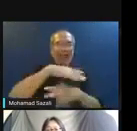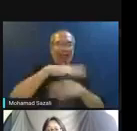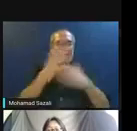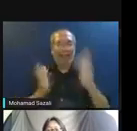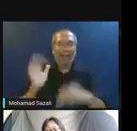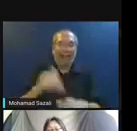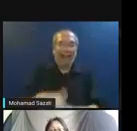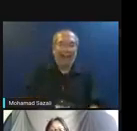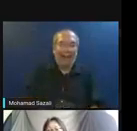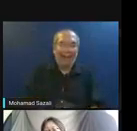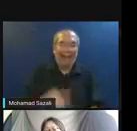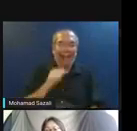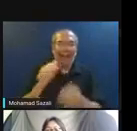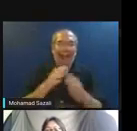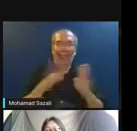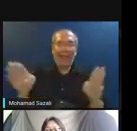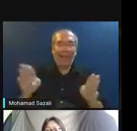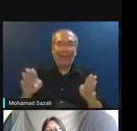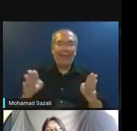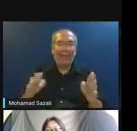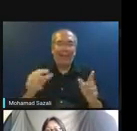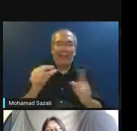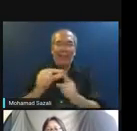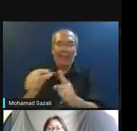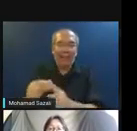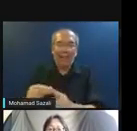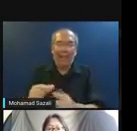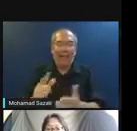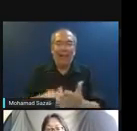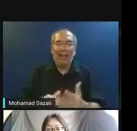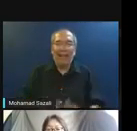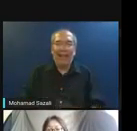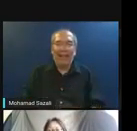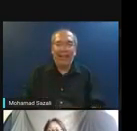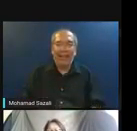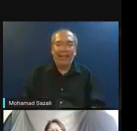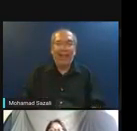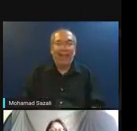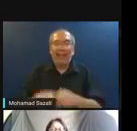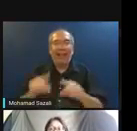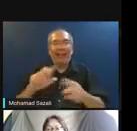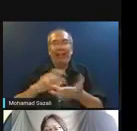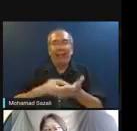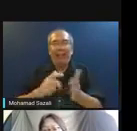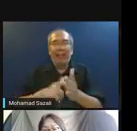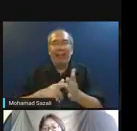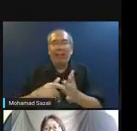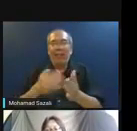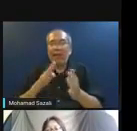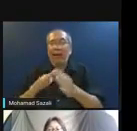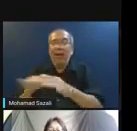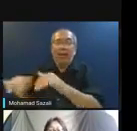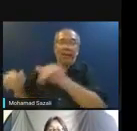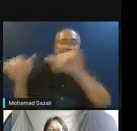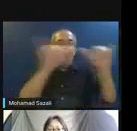It's like people doing jokes or comedy or something that is not even a language.